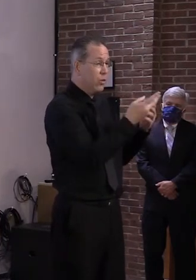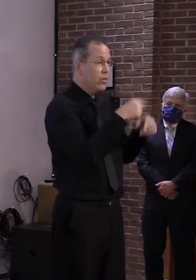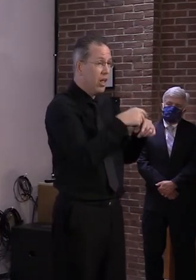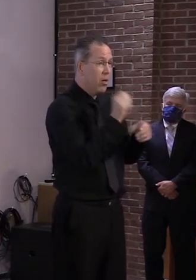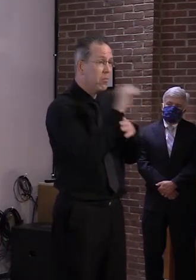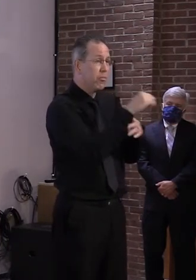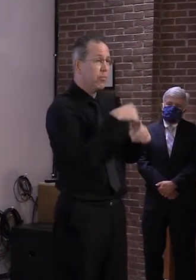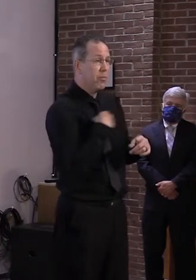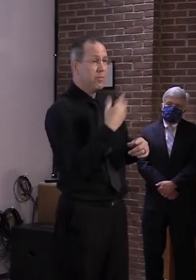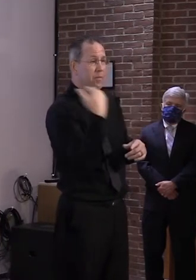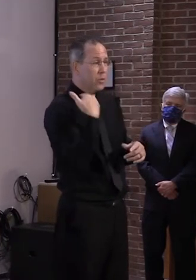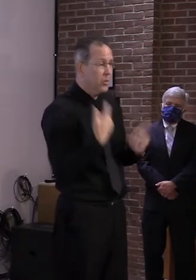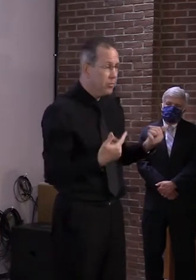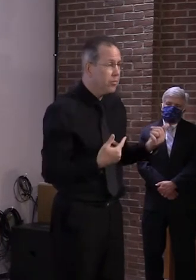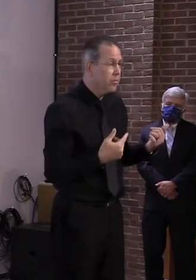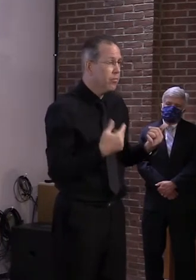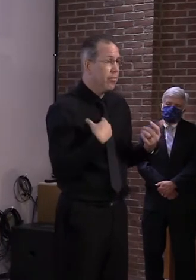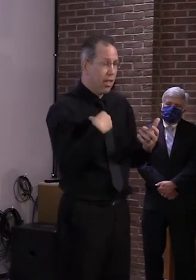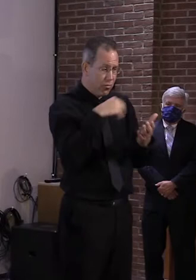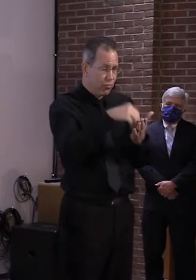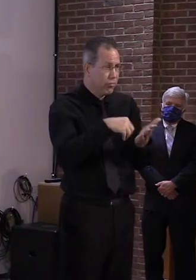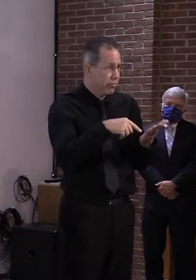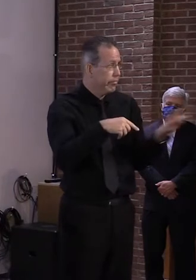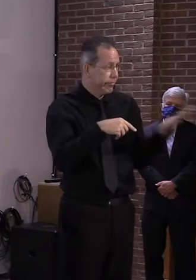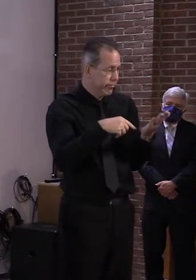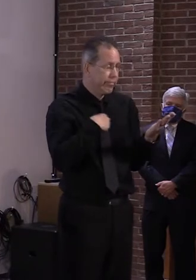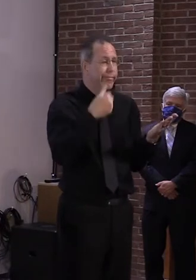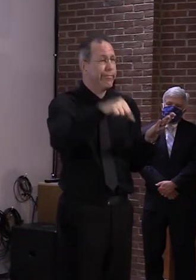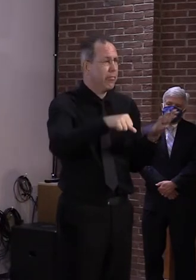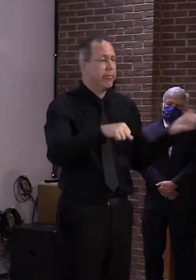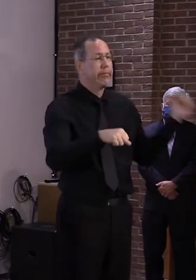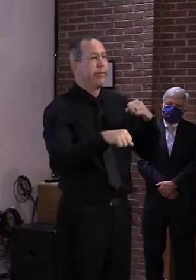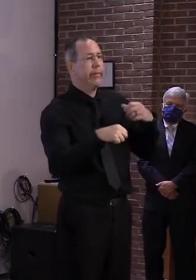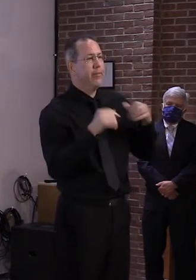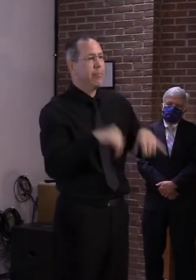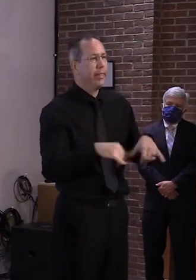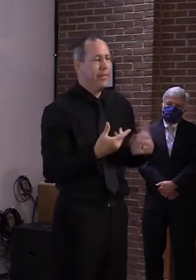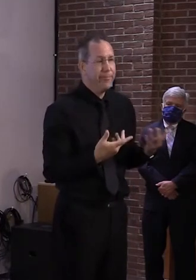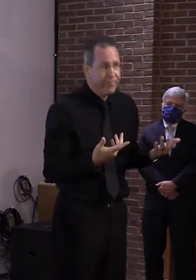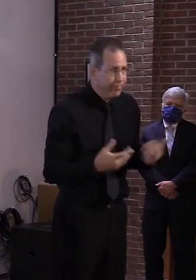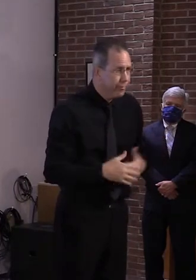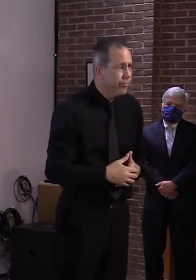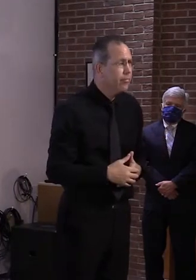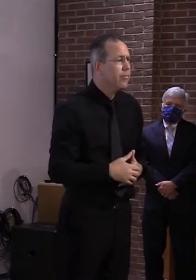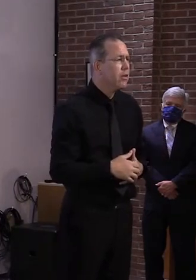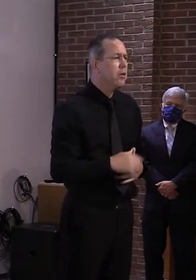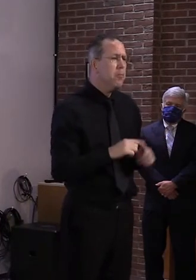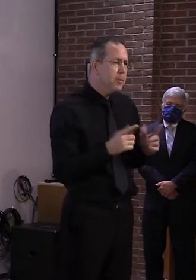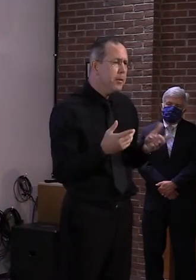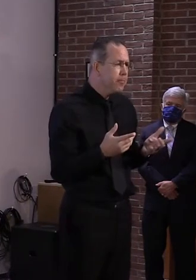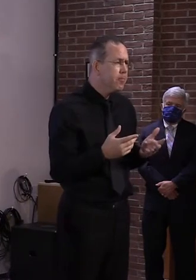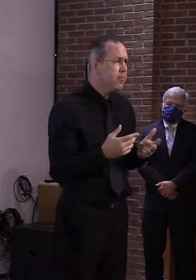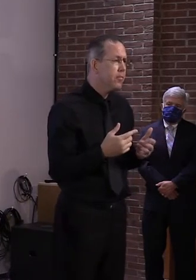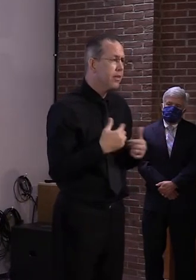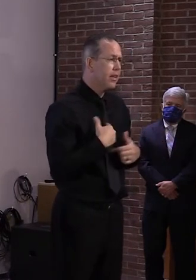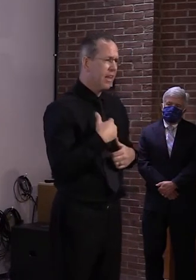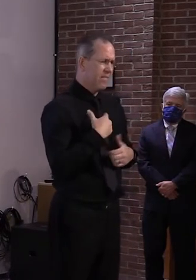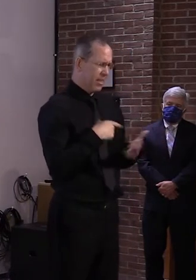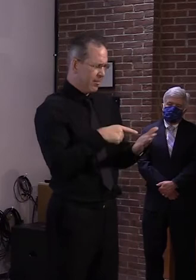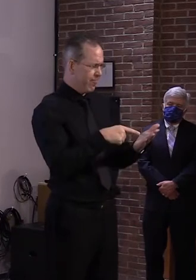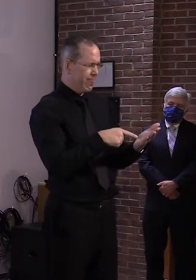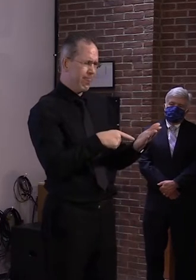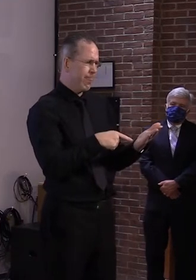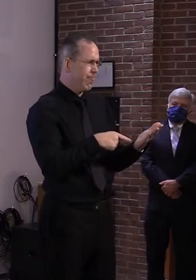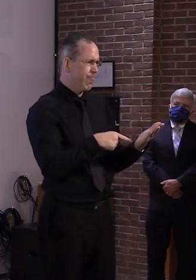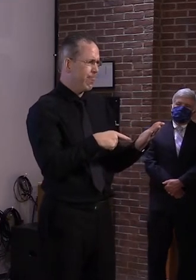we have to play the cards we're dealt, and it doesn't prevent me from taking action or vetoing